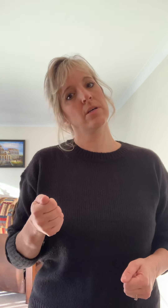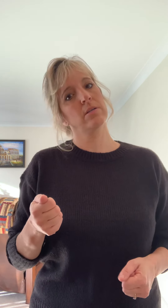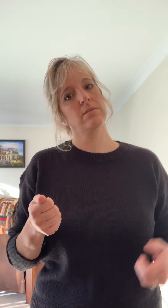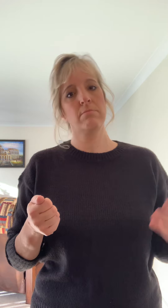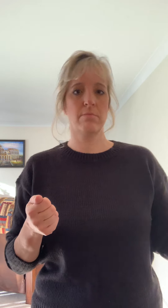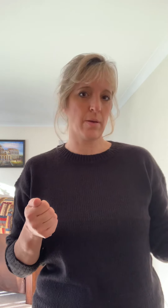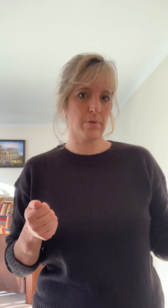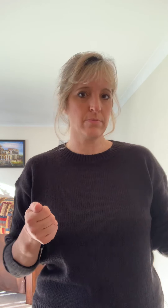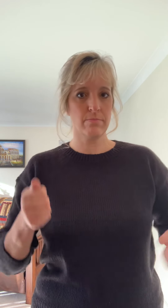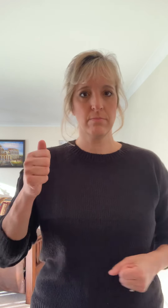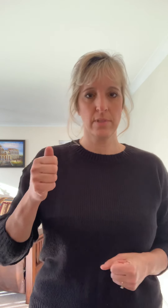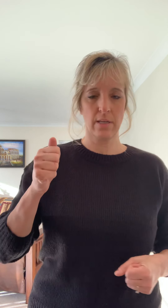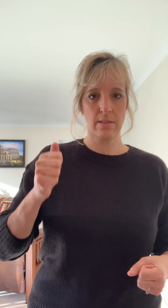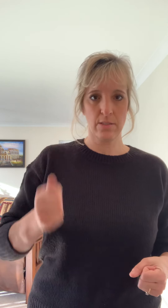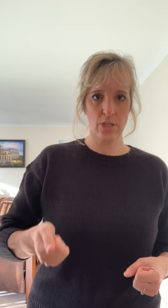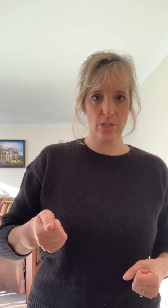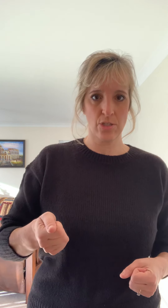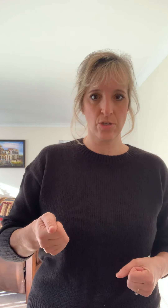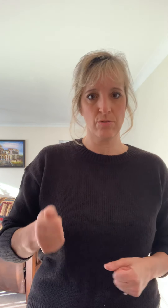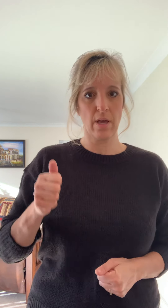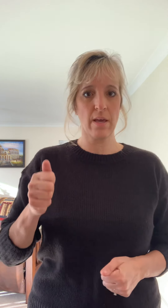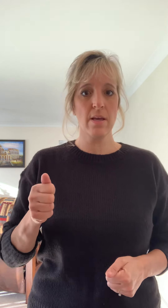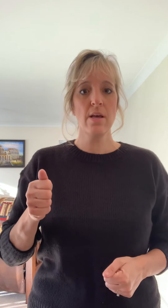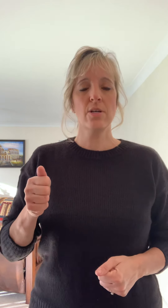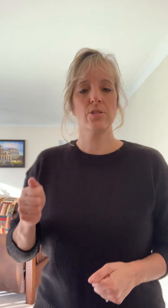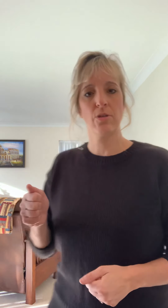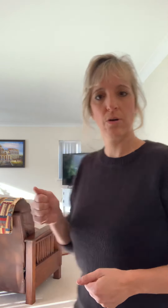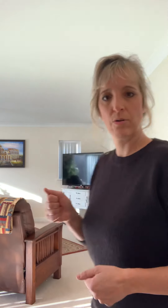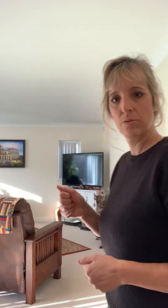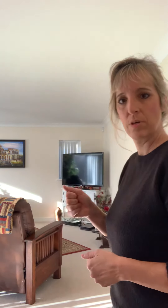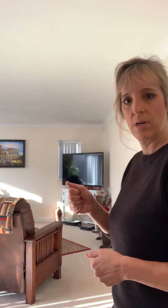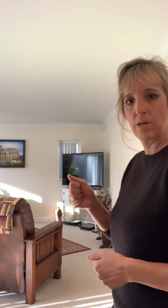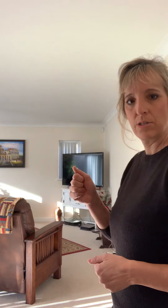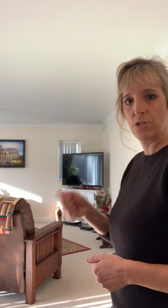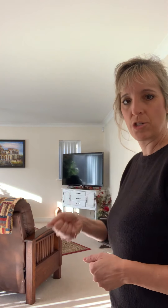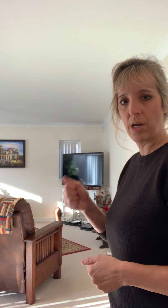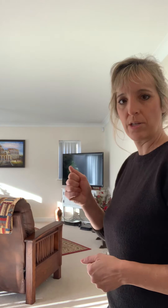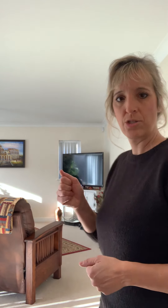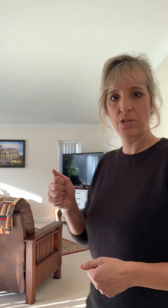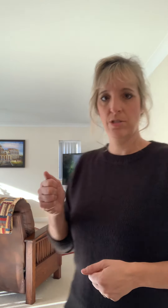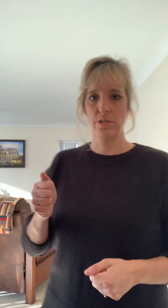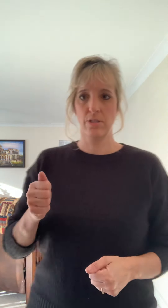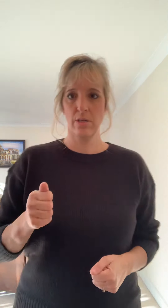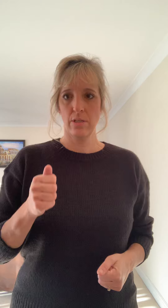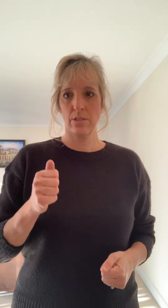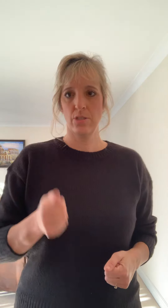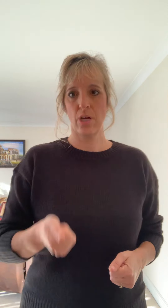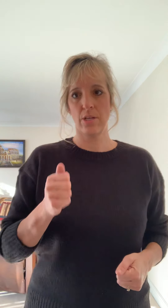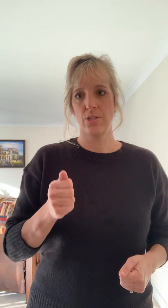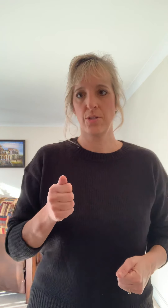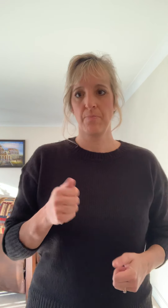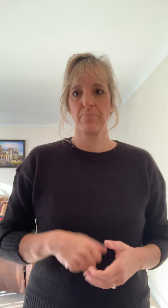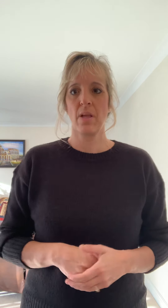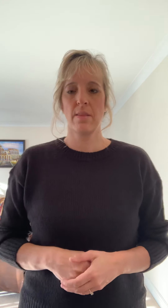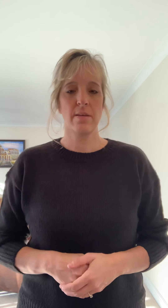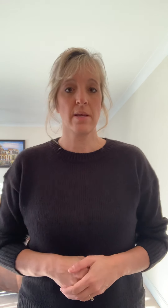the table, like the judges do, okay? So, judge, judge. The next one